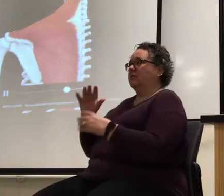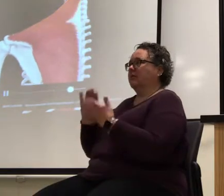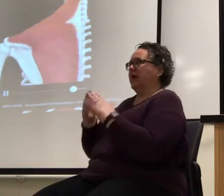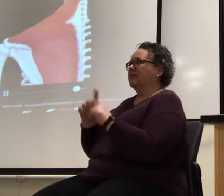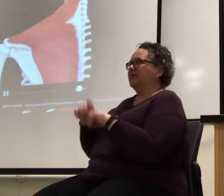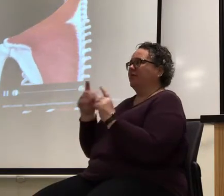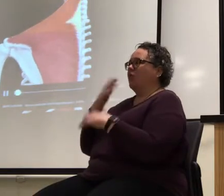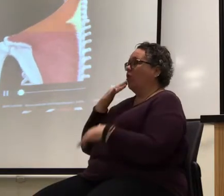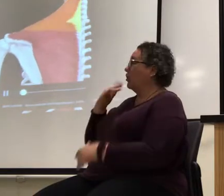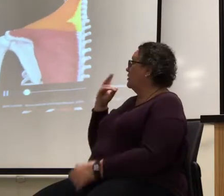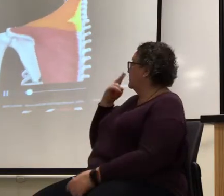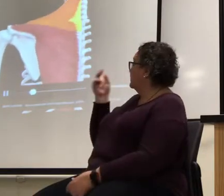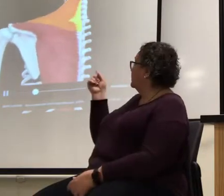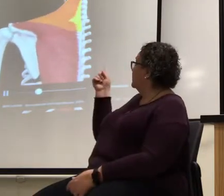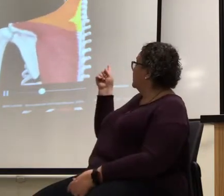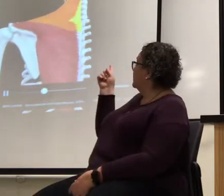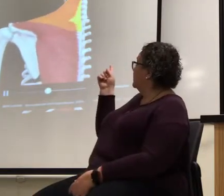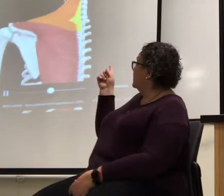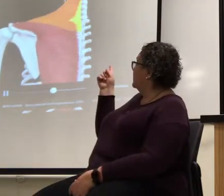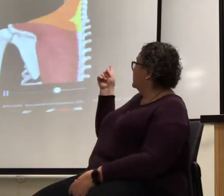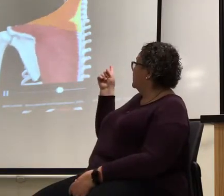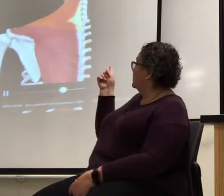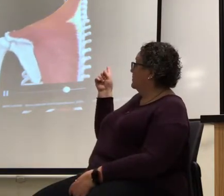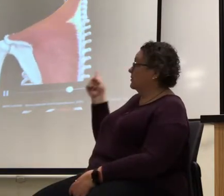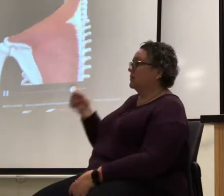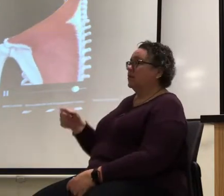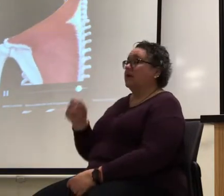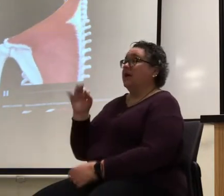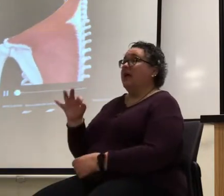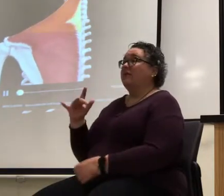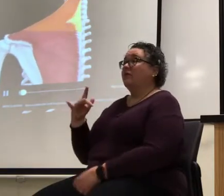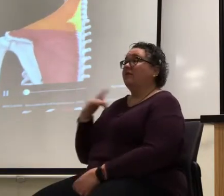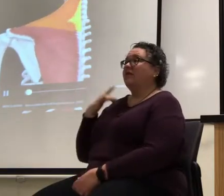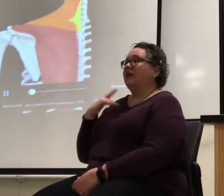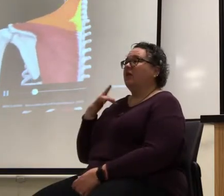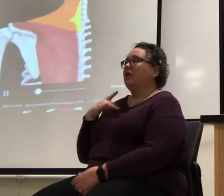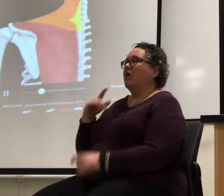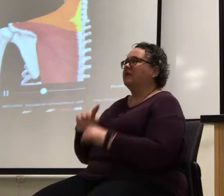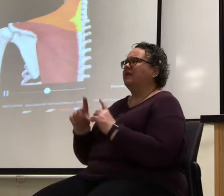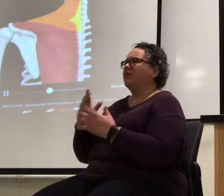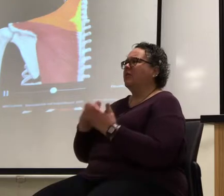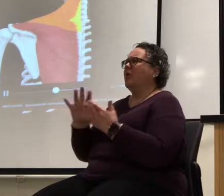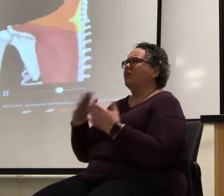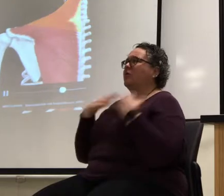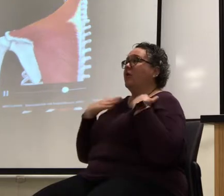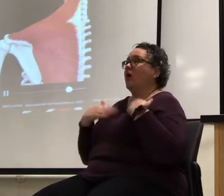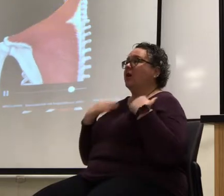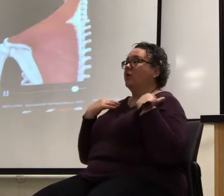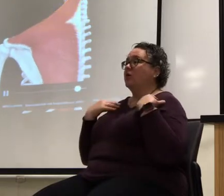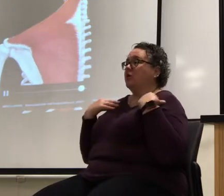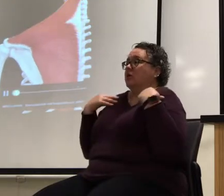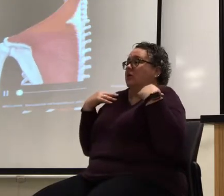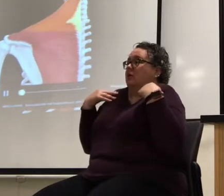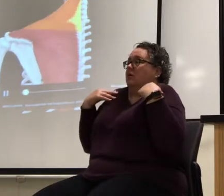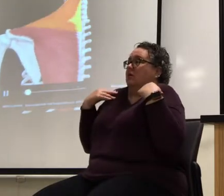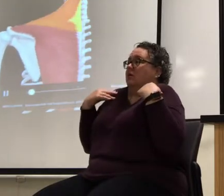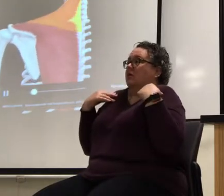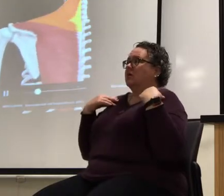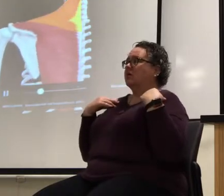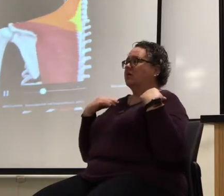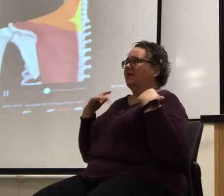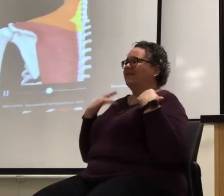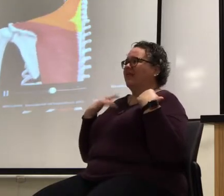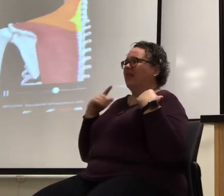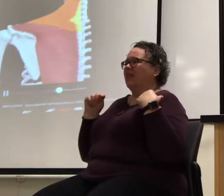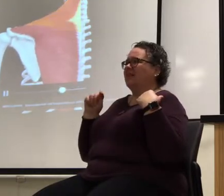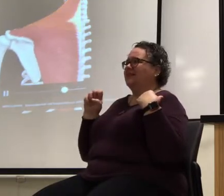And you can feel on your own body if you did it. As you elevate your shoulder, you can feel some tension develop. So